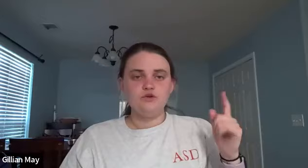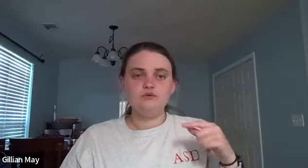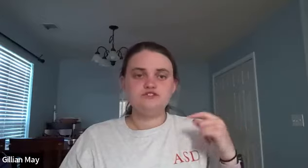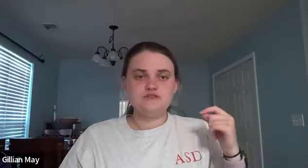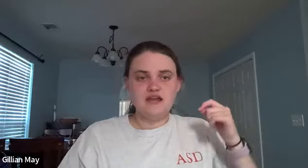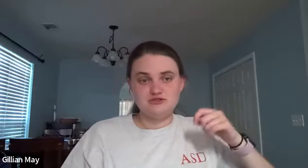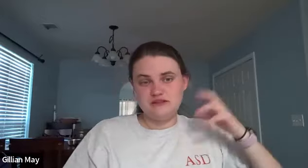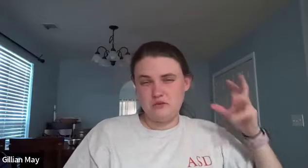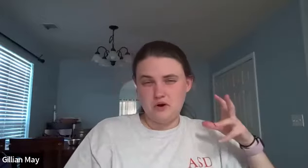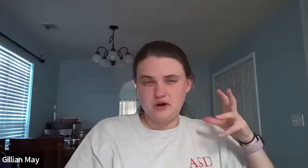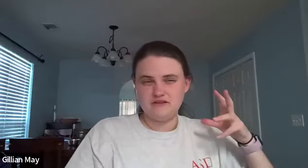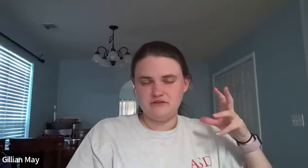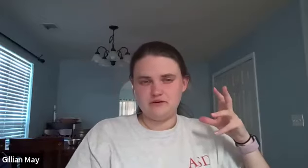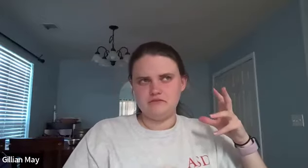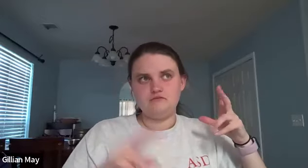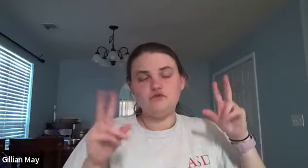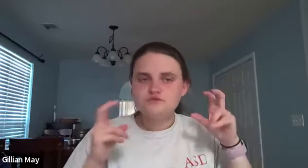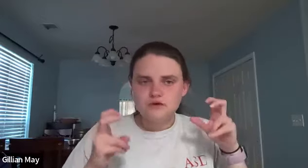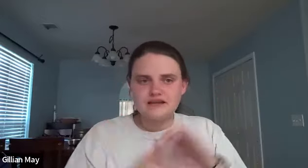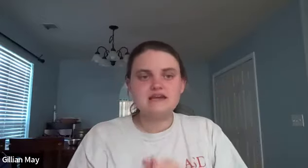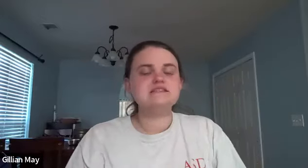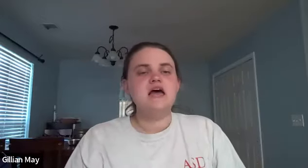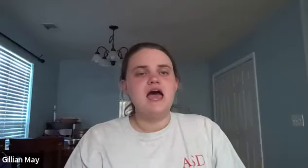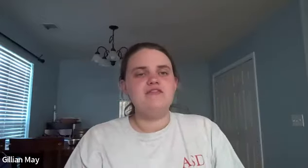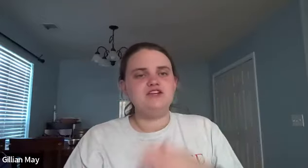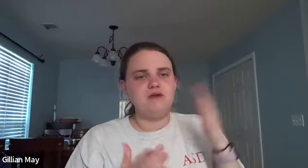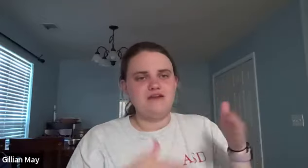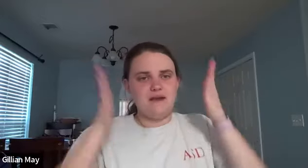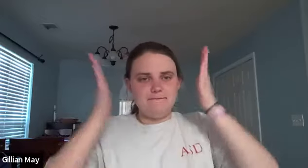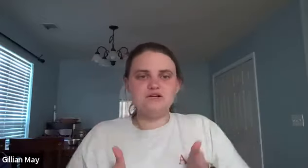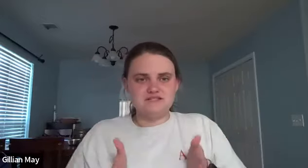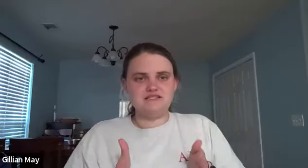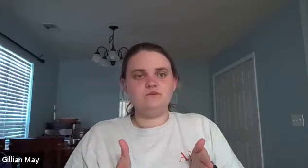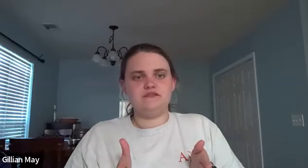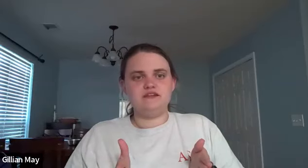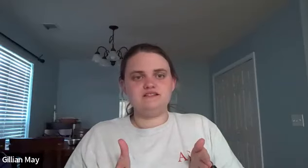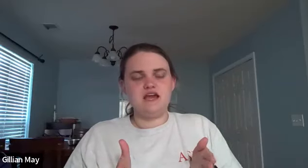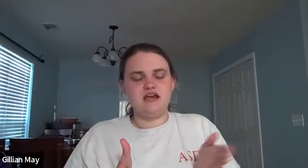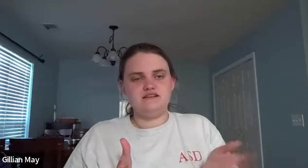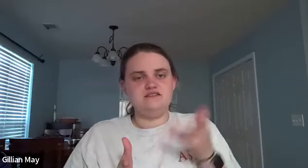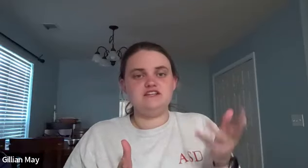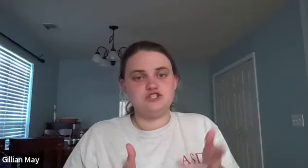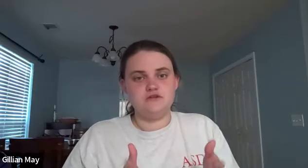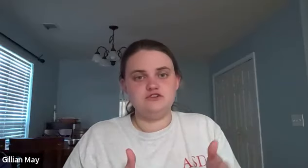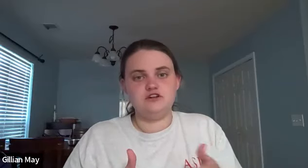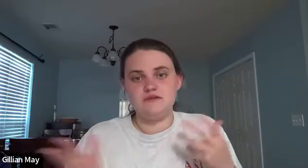you will do the actual, like the word, like the root word, I guess. And then you add that person with it to add to the end to show that you're talking about